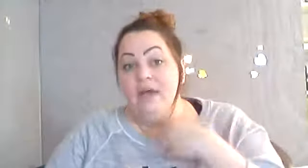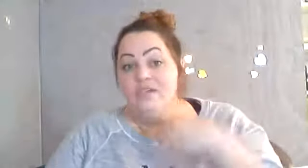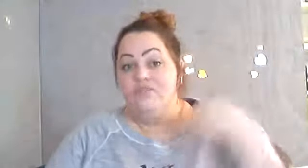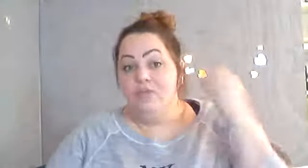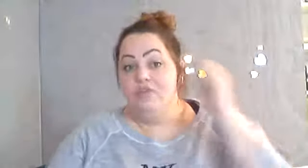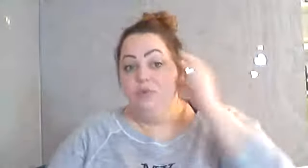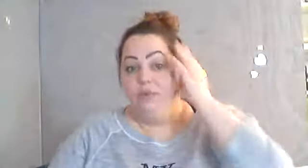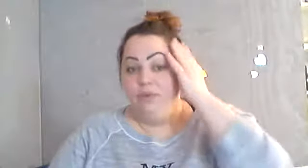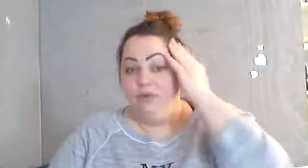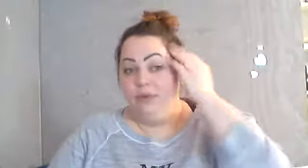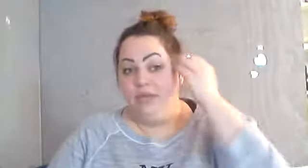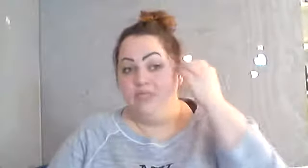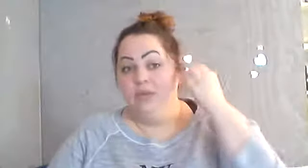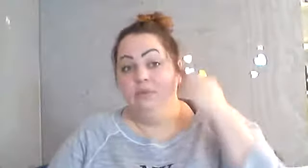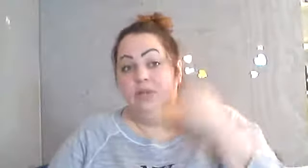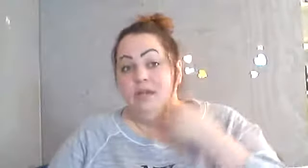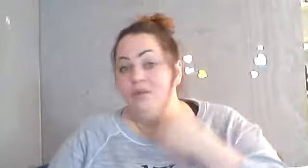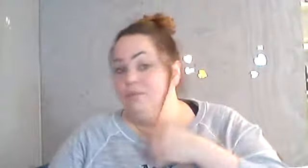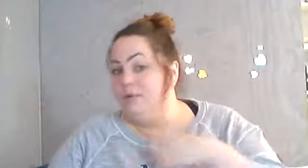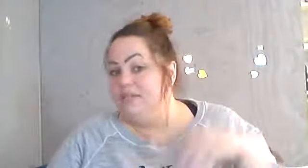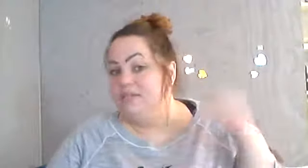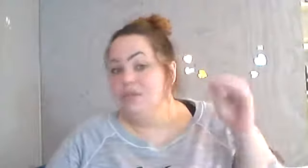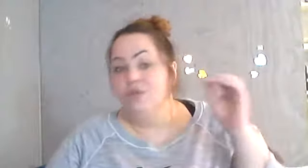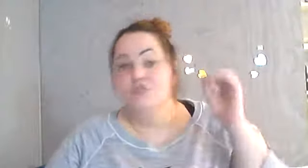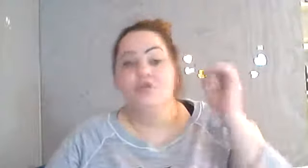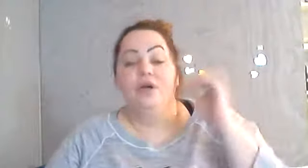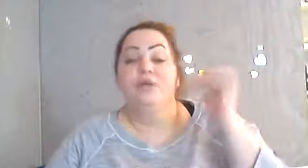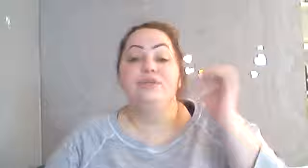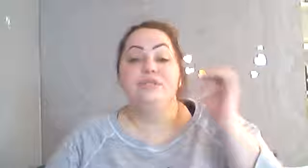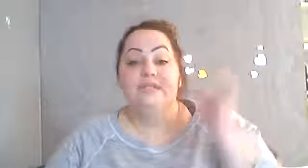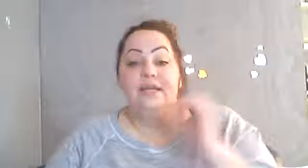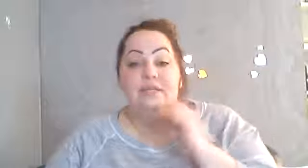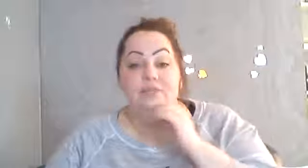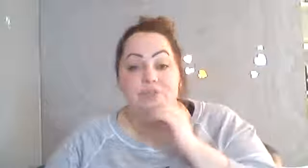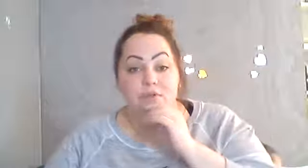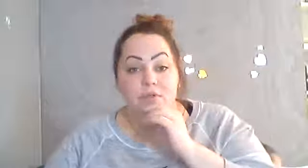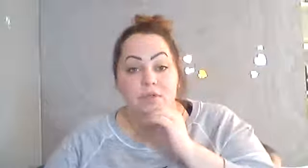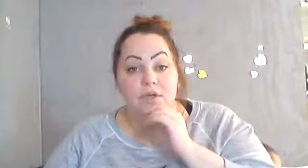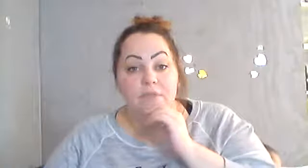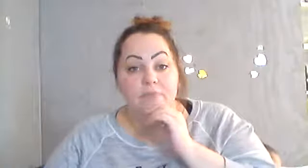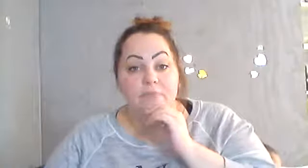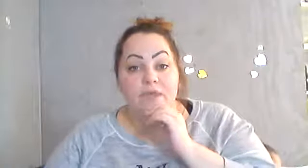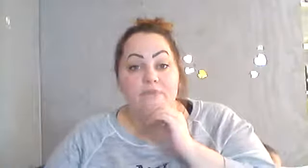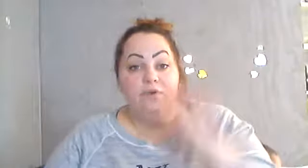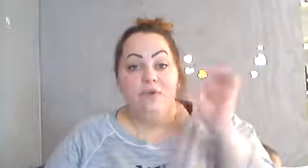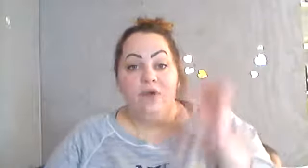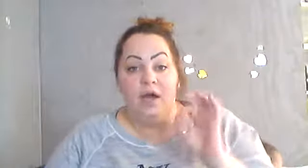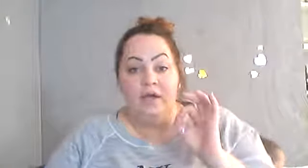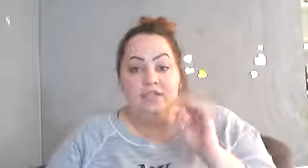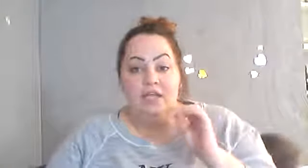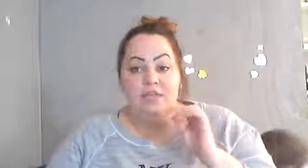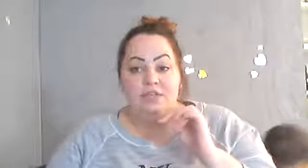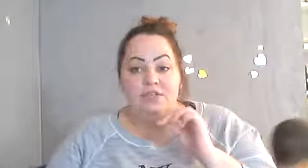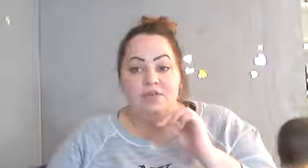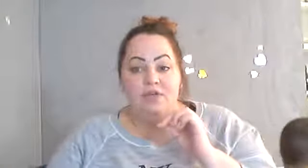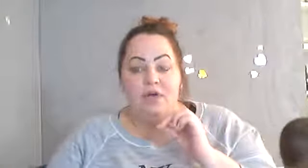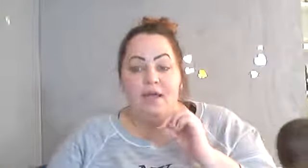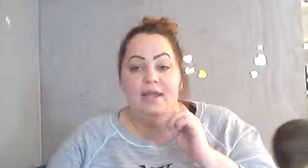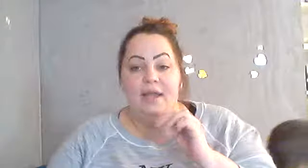far as you can progress, I would like you to progress as long as you're understanding the material. If you're not understanding the material, I am